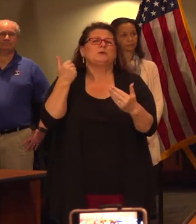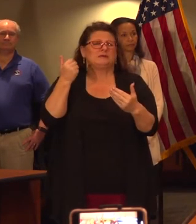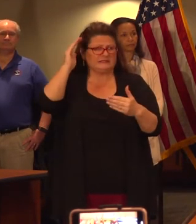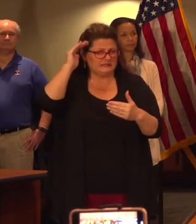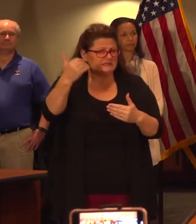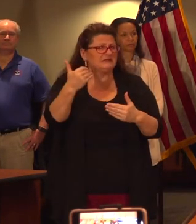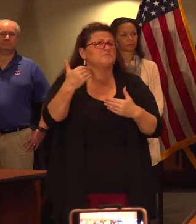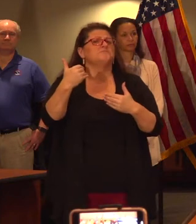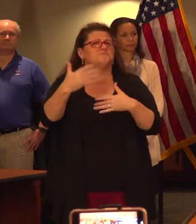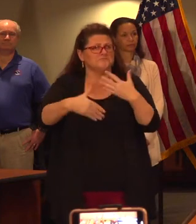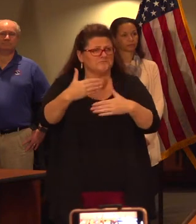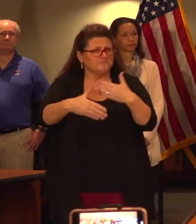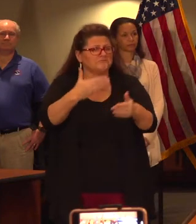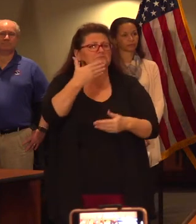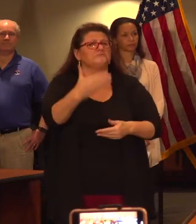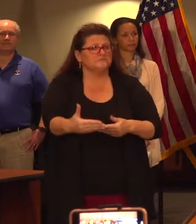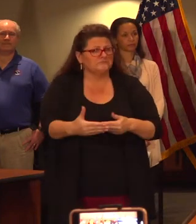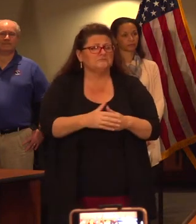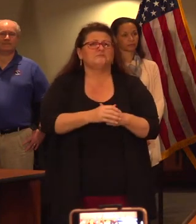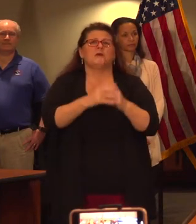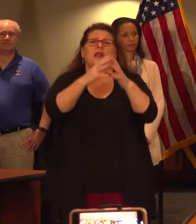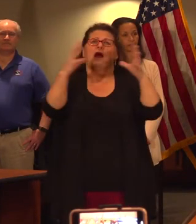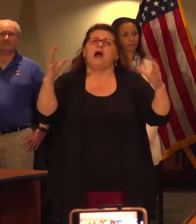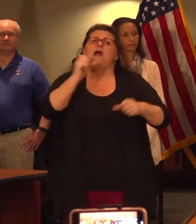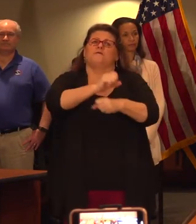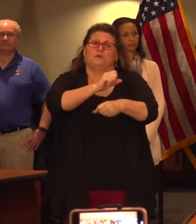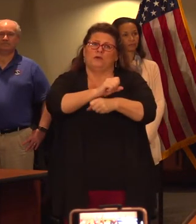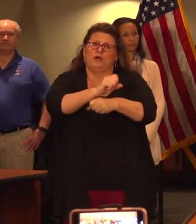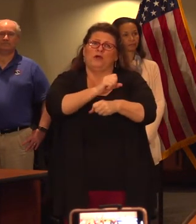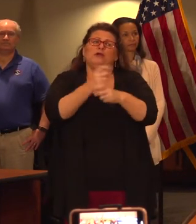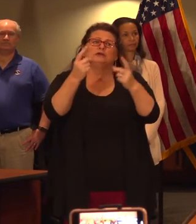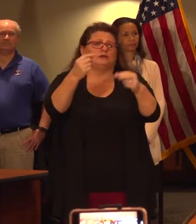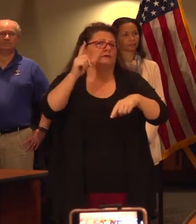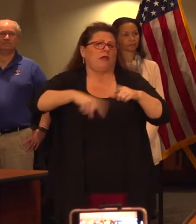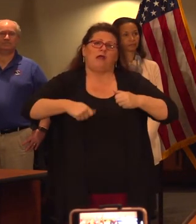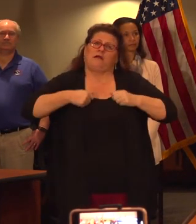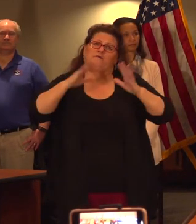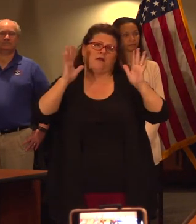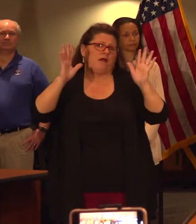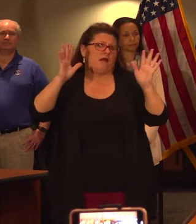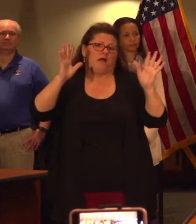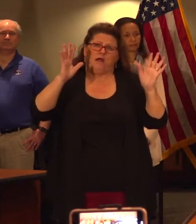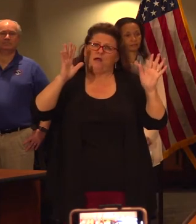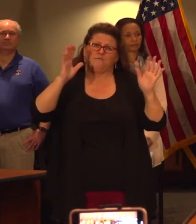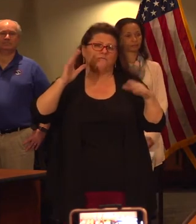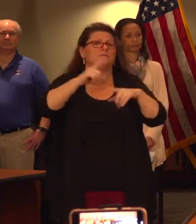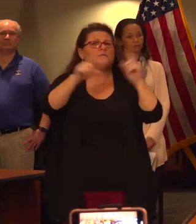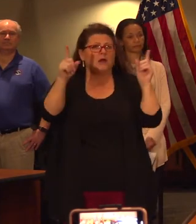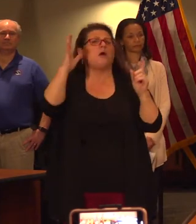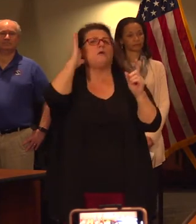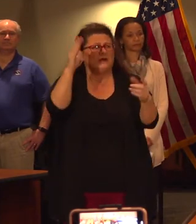be expected. There's still a lot of work to do. We cannot let up, but the end is in sight,